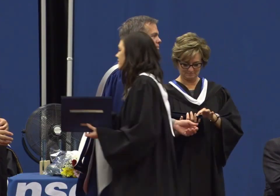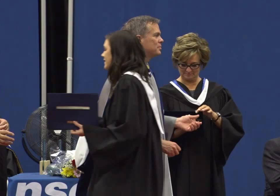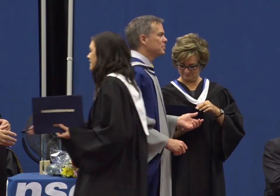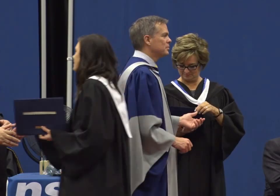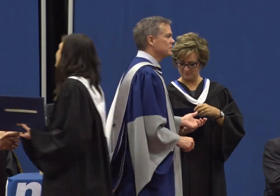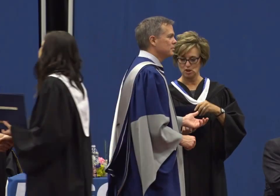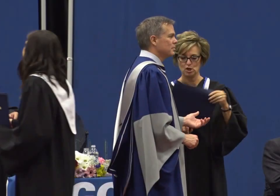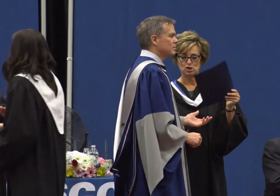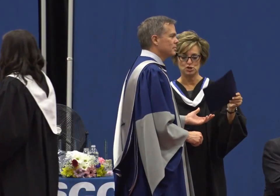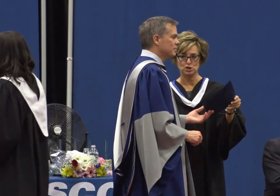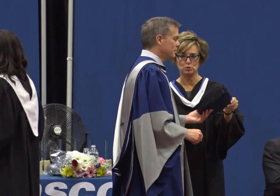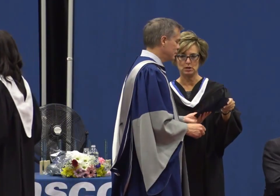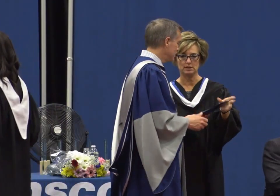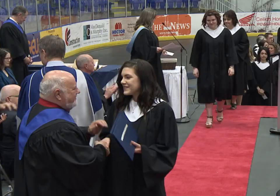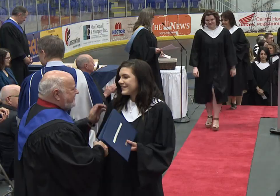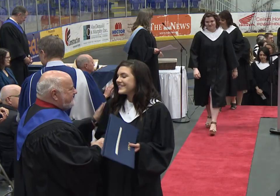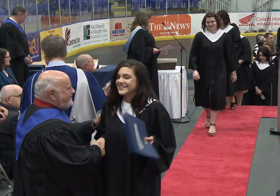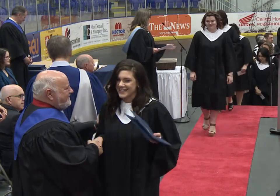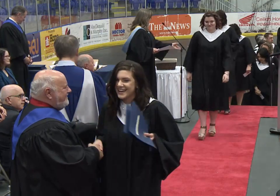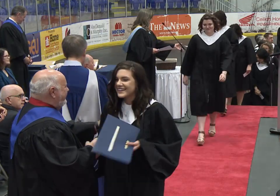June Keating with honors.